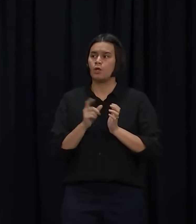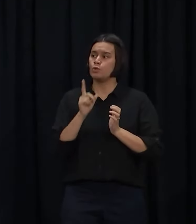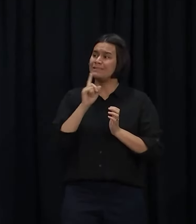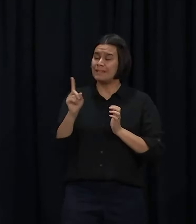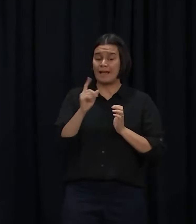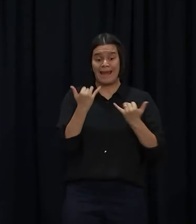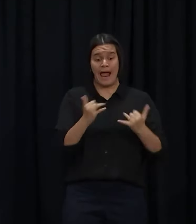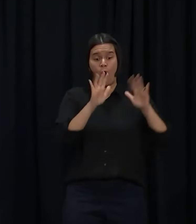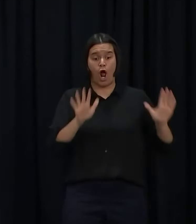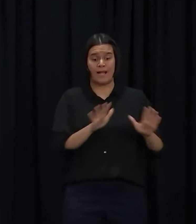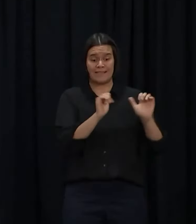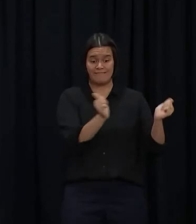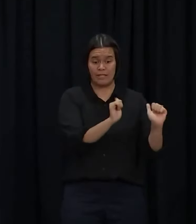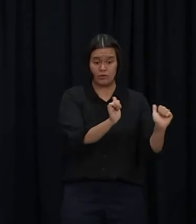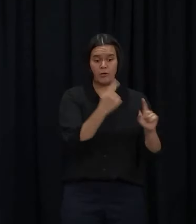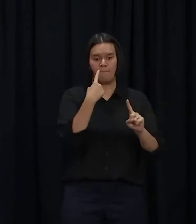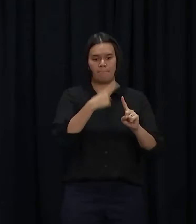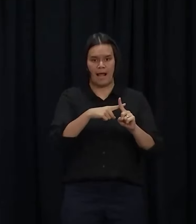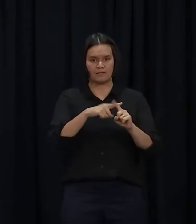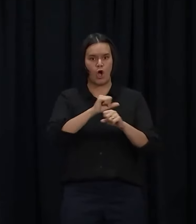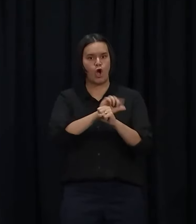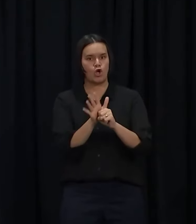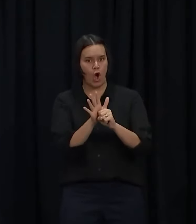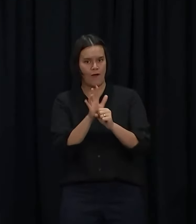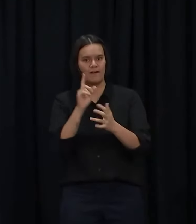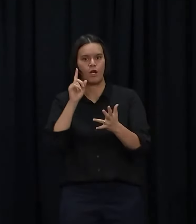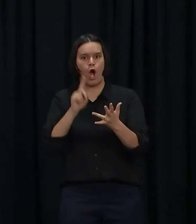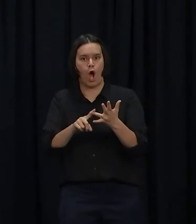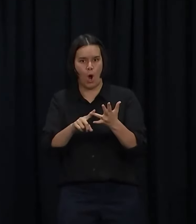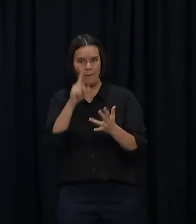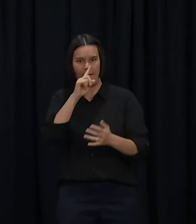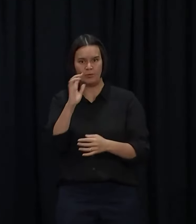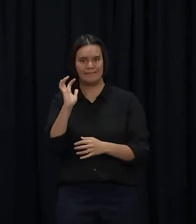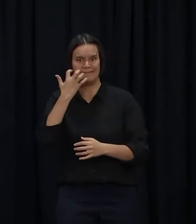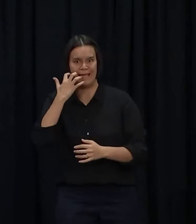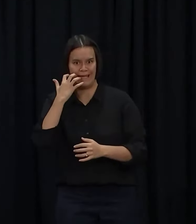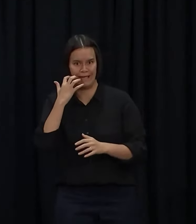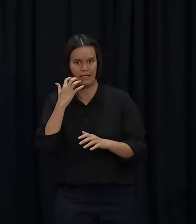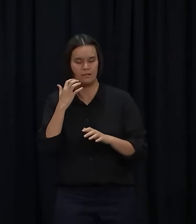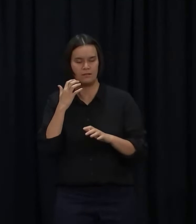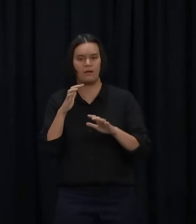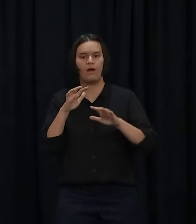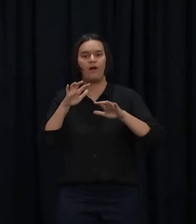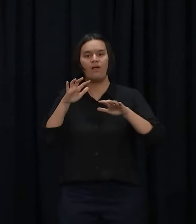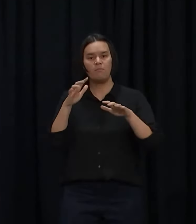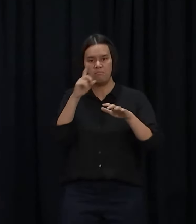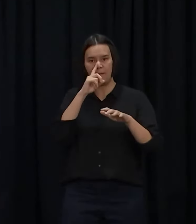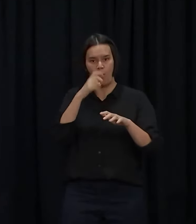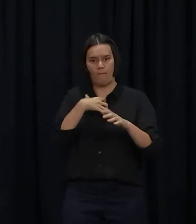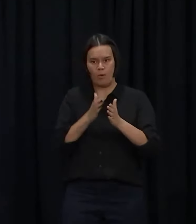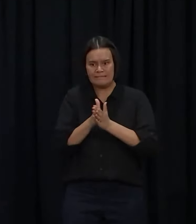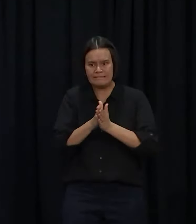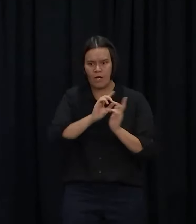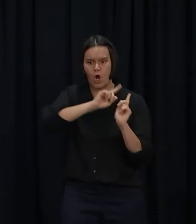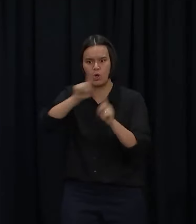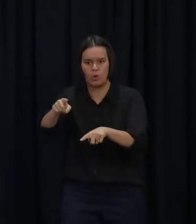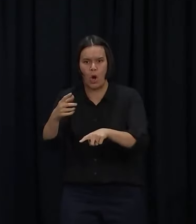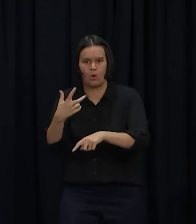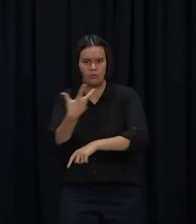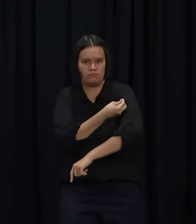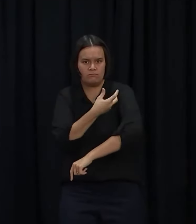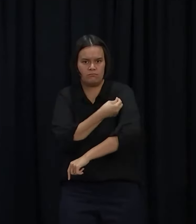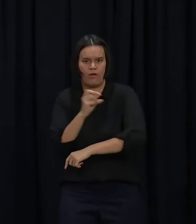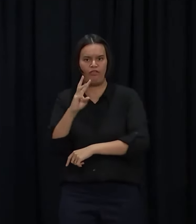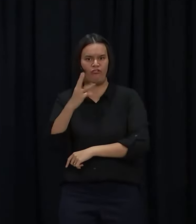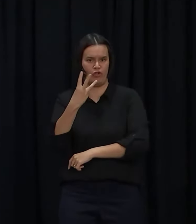would drive people to go and get boosters. The motivation of Omicron. Yeah, are you, fear, motivation. Are you planning any sort